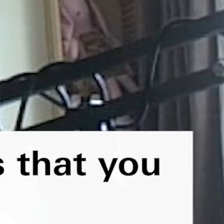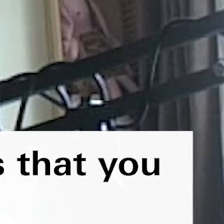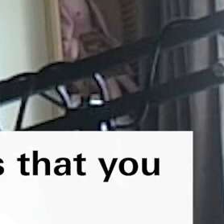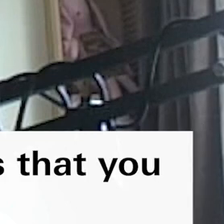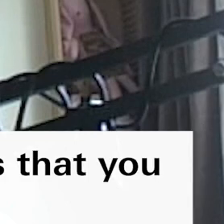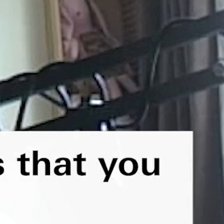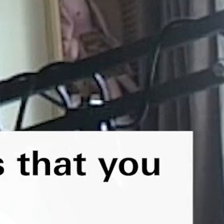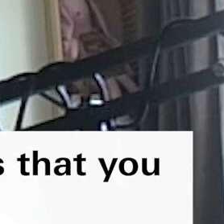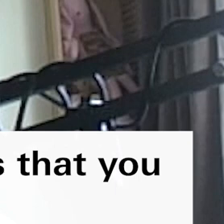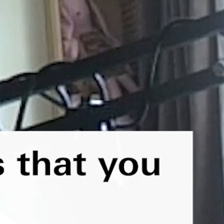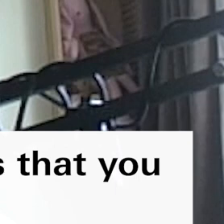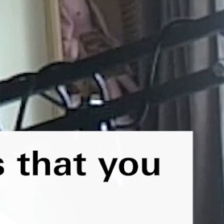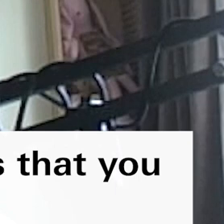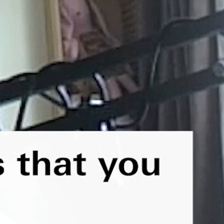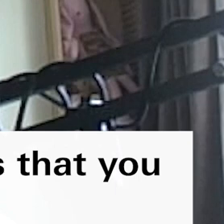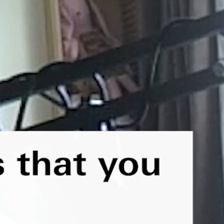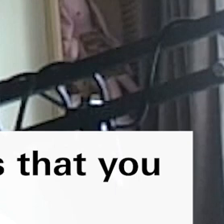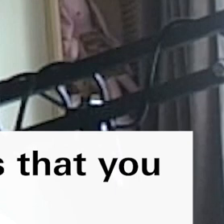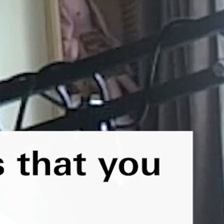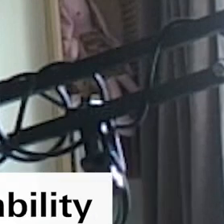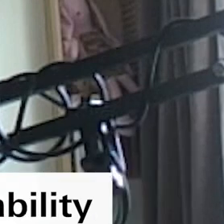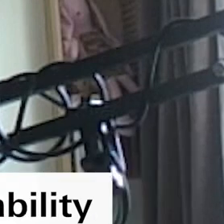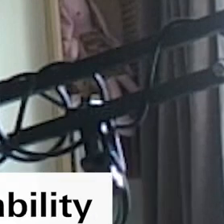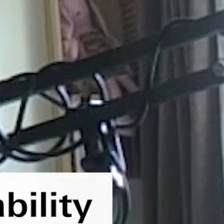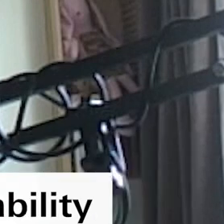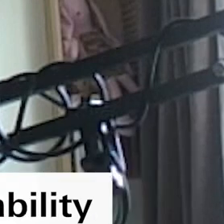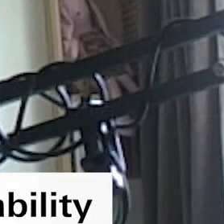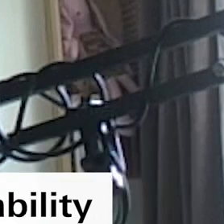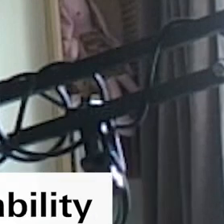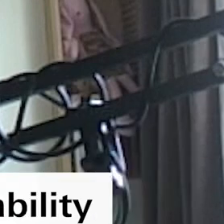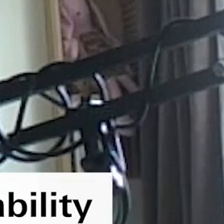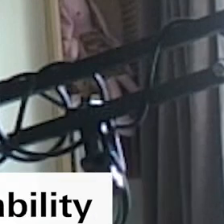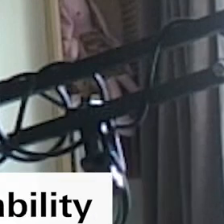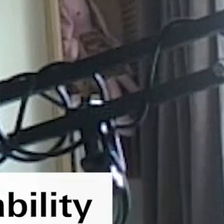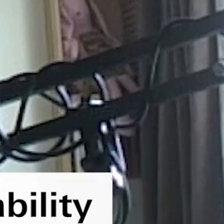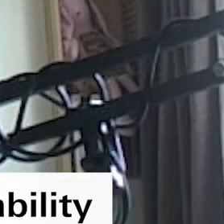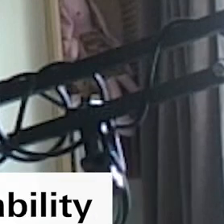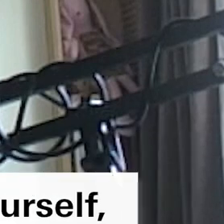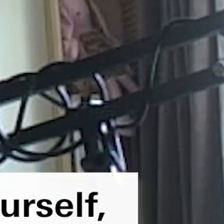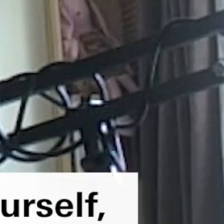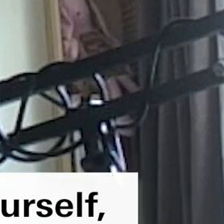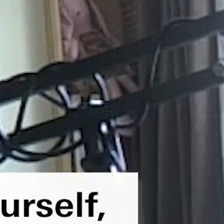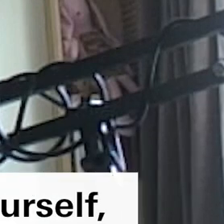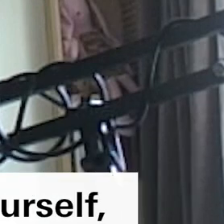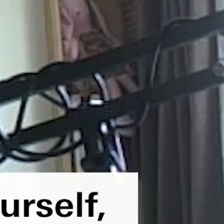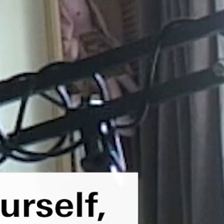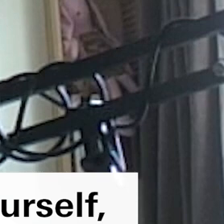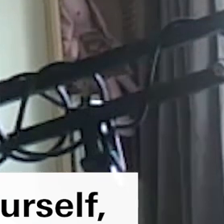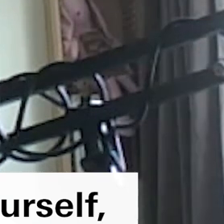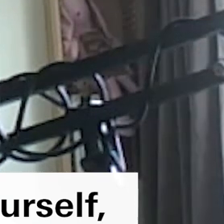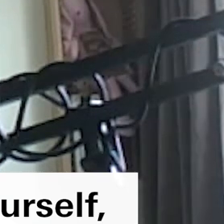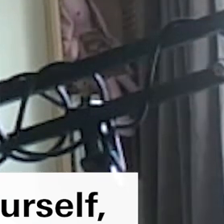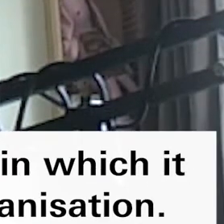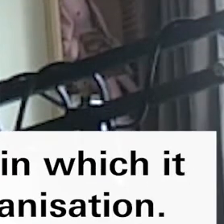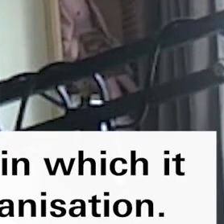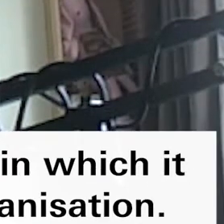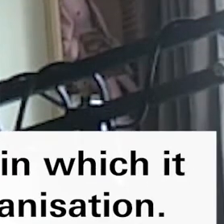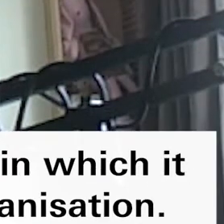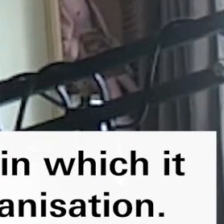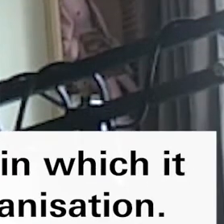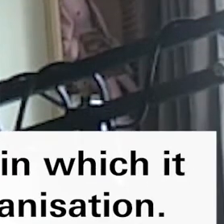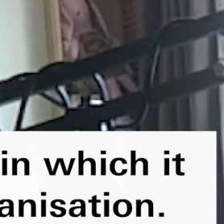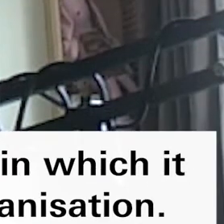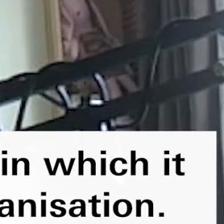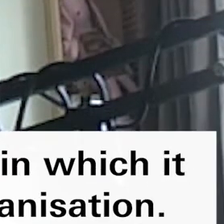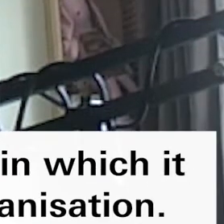because then what you find is that you start to orientate your understanding of disability not to be trapped within yourself, but to think